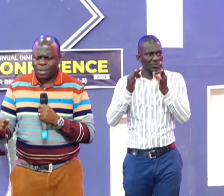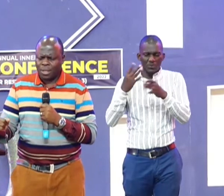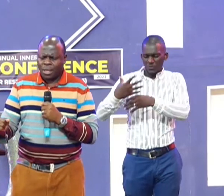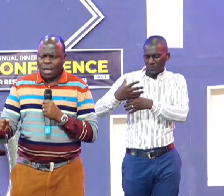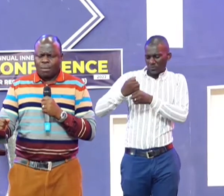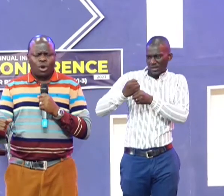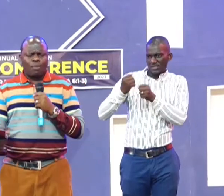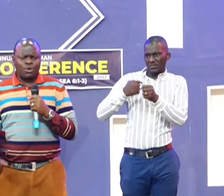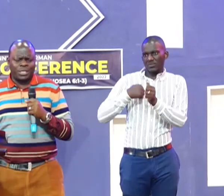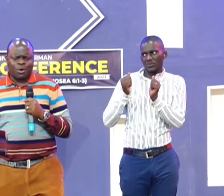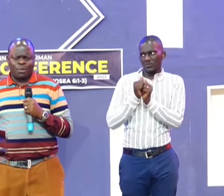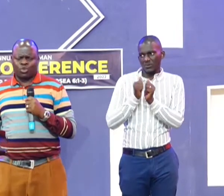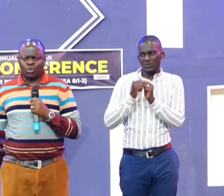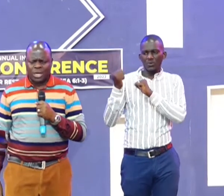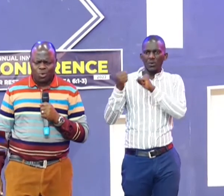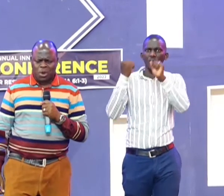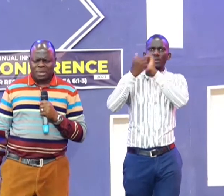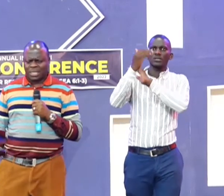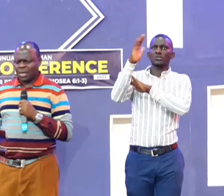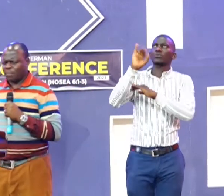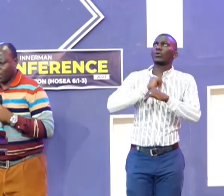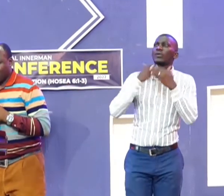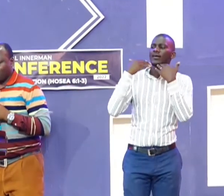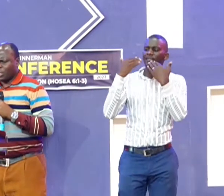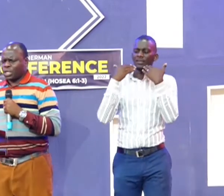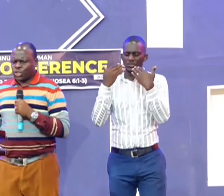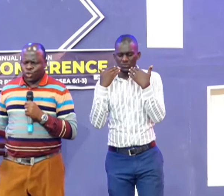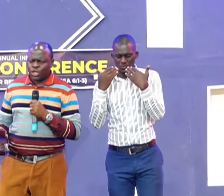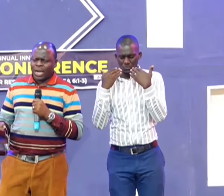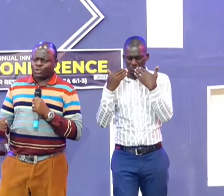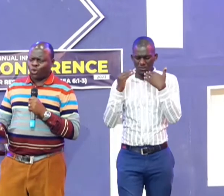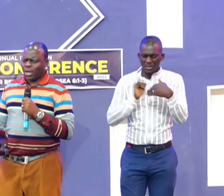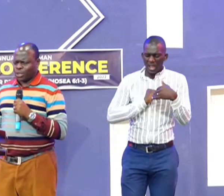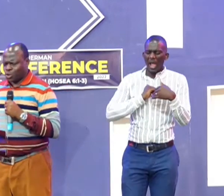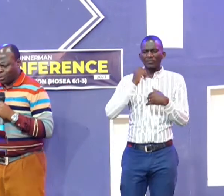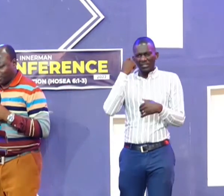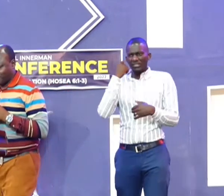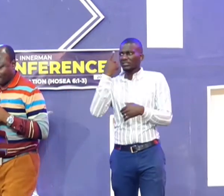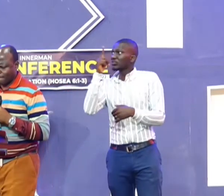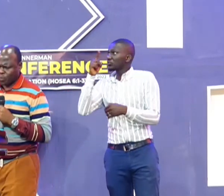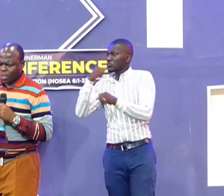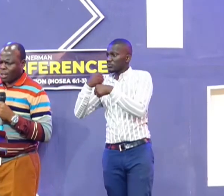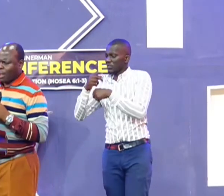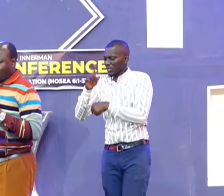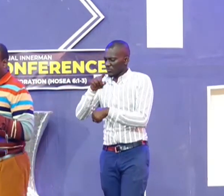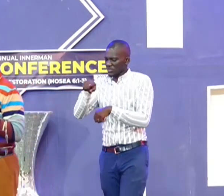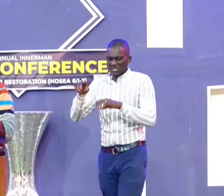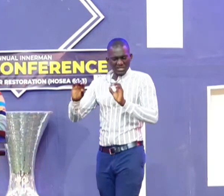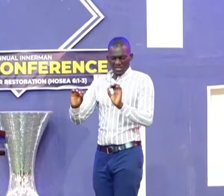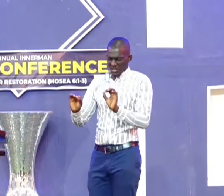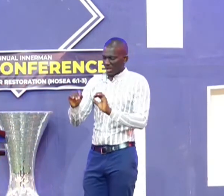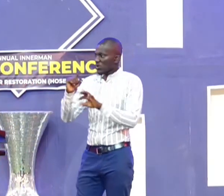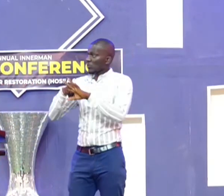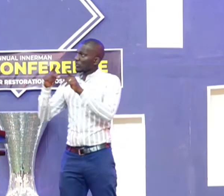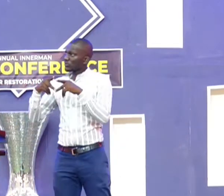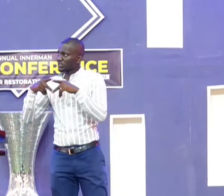to the people you've entrusted to me. Heavenly God, I thank you. I've discovered that you do not